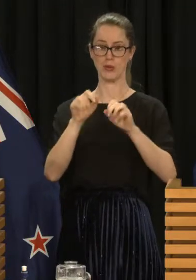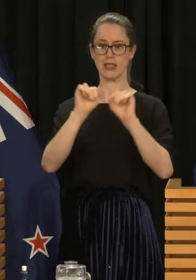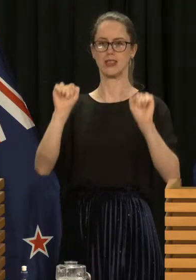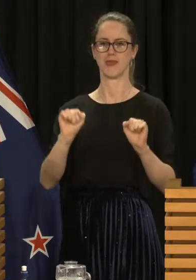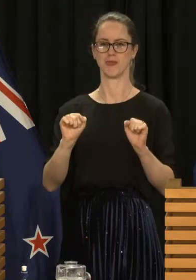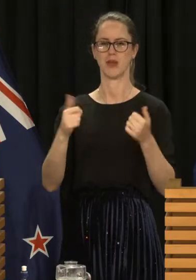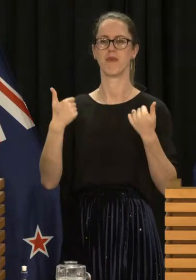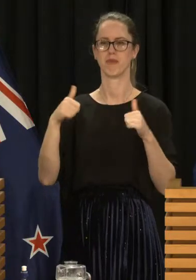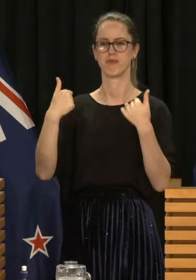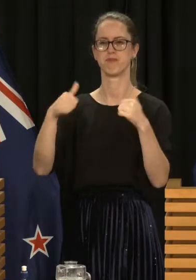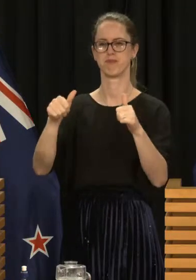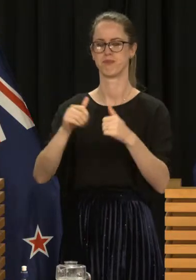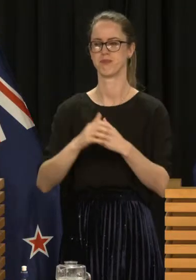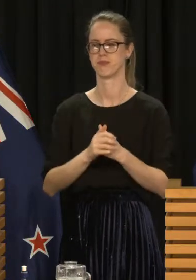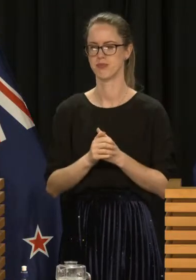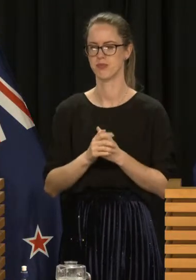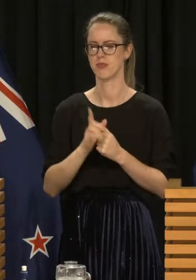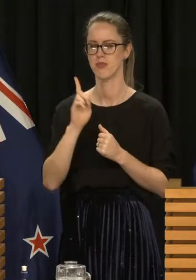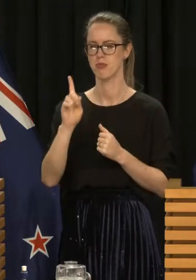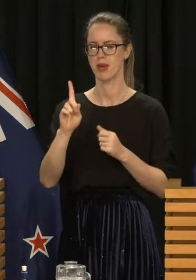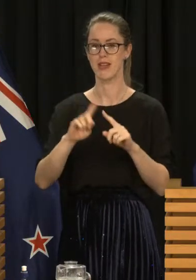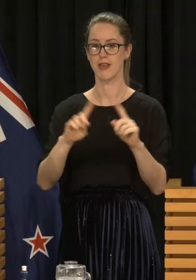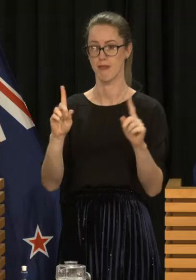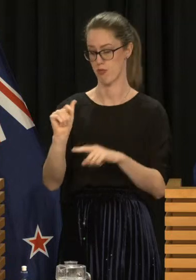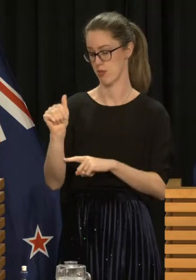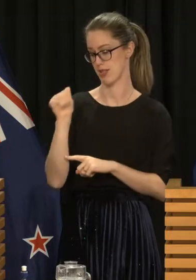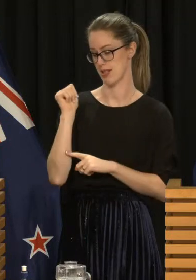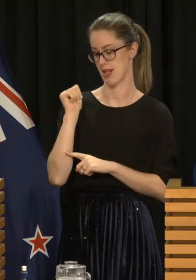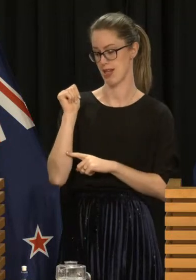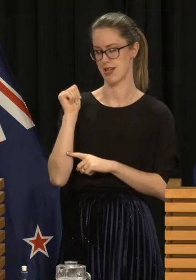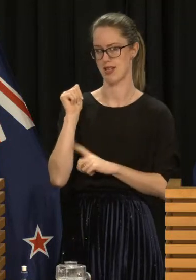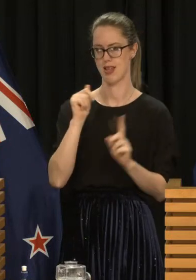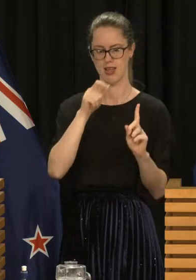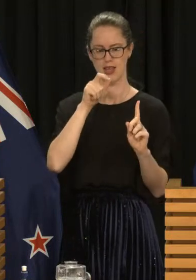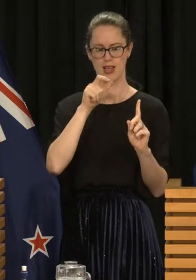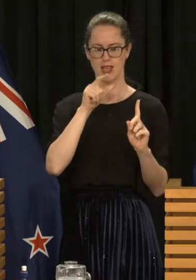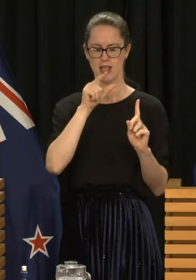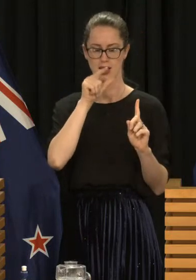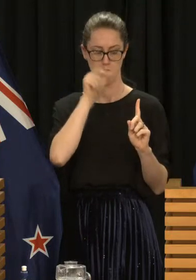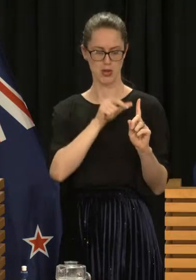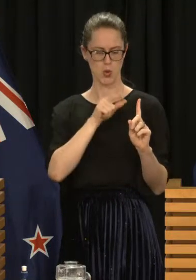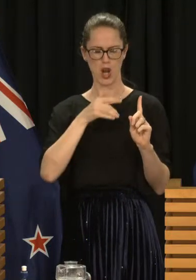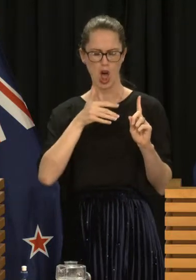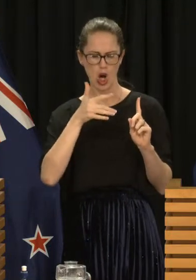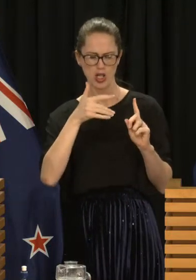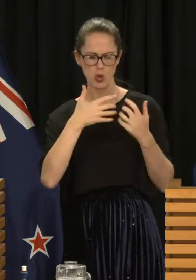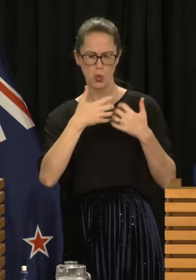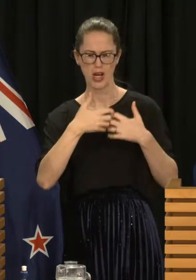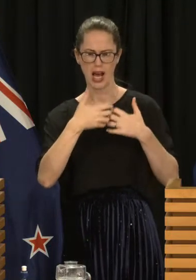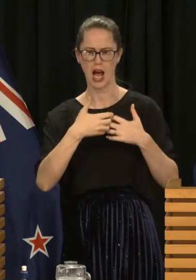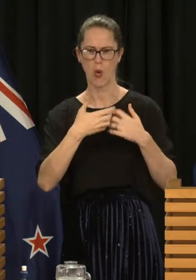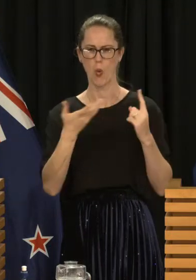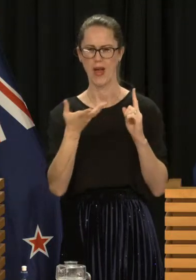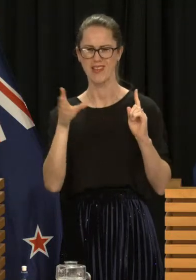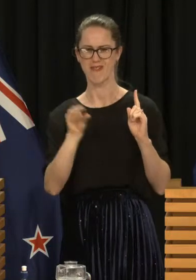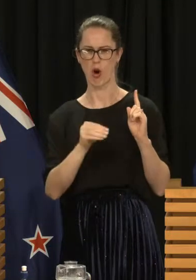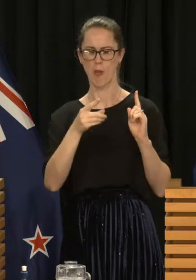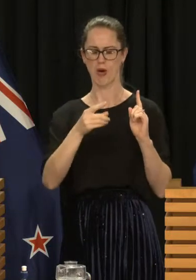very, very effectively. Probably the key difference yesterday was that it's taken us a little bit longer to assemble some of that